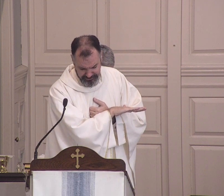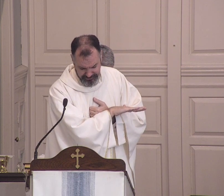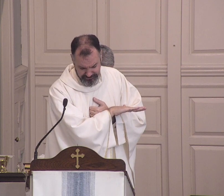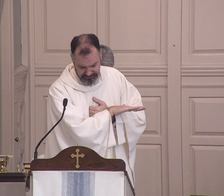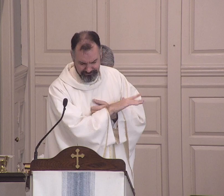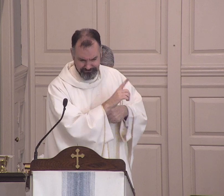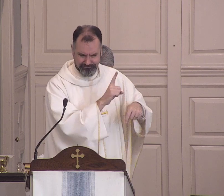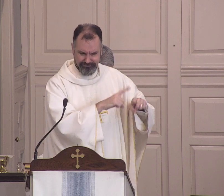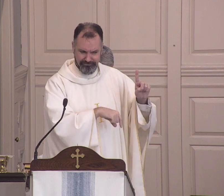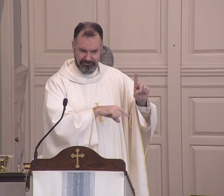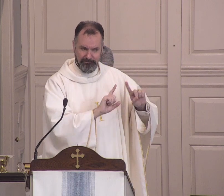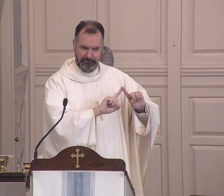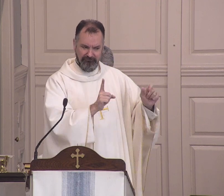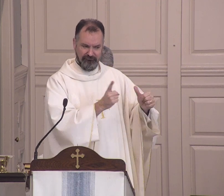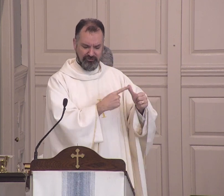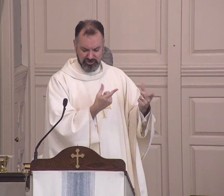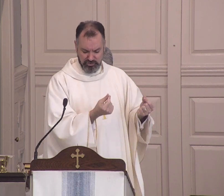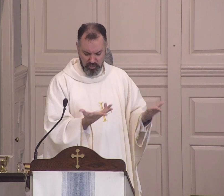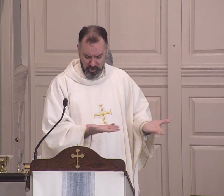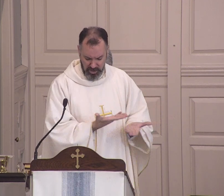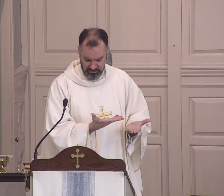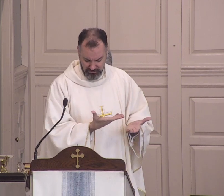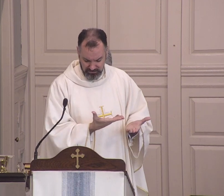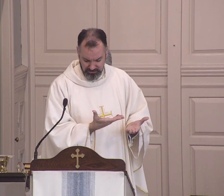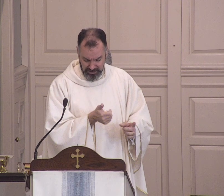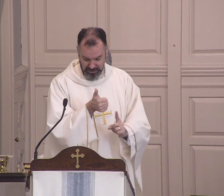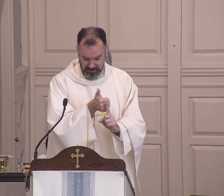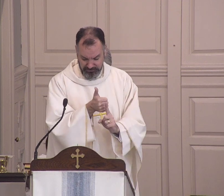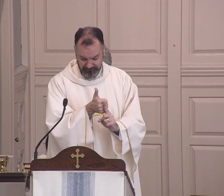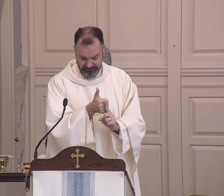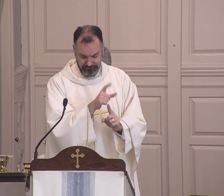unless he first ties up the strong man.